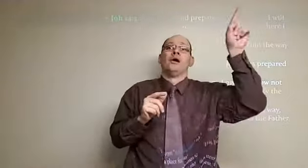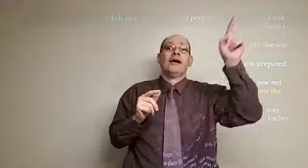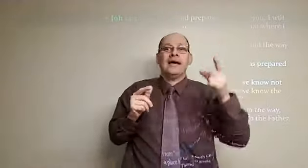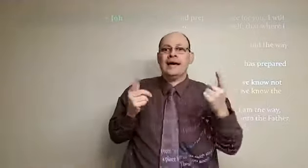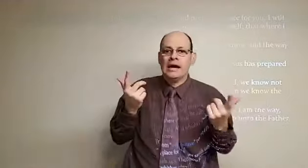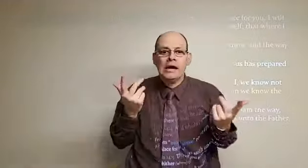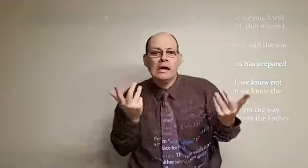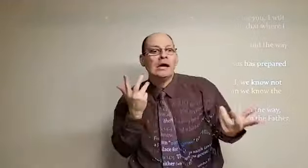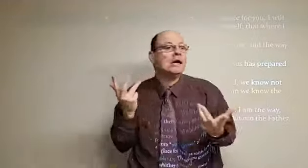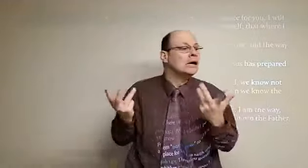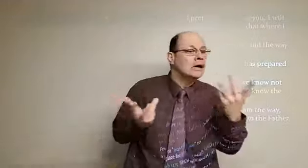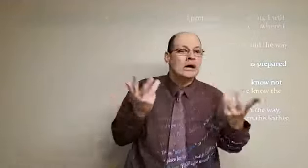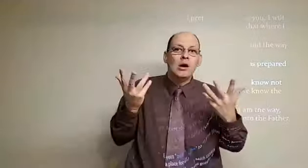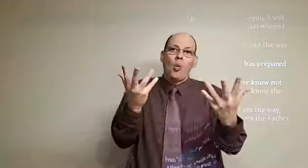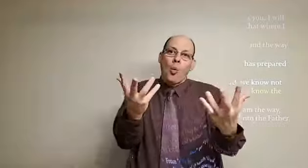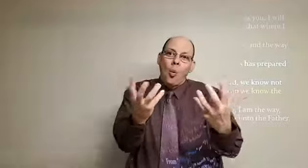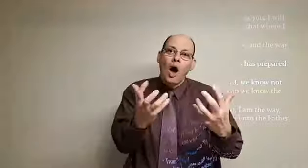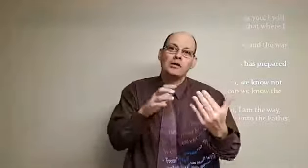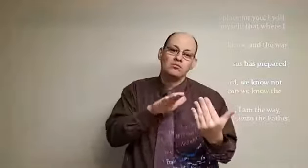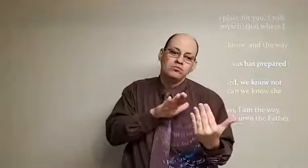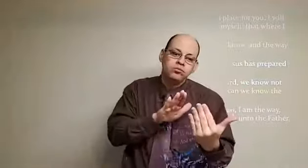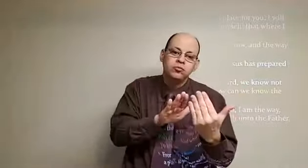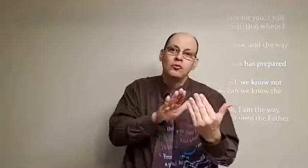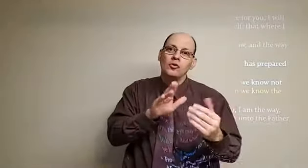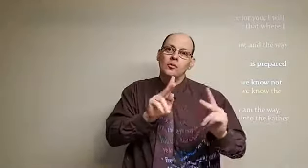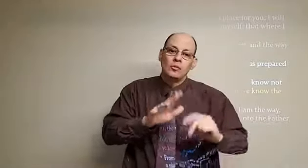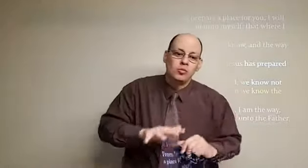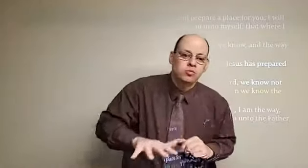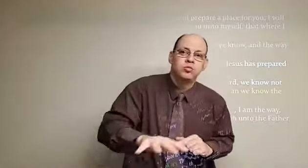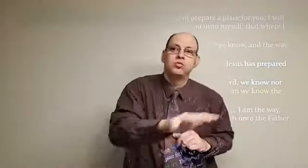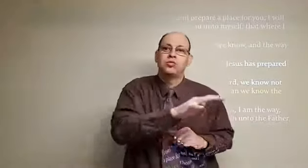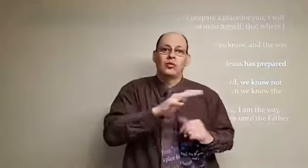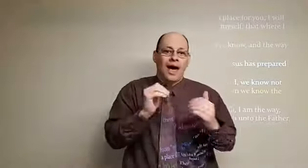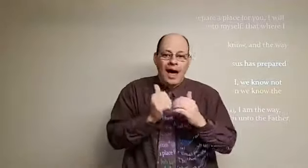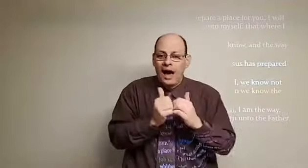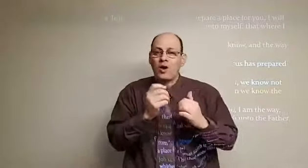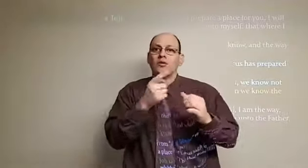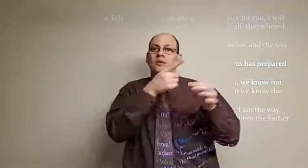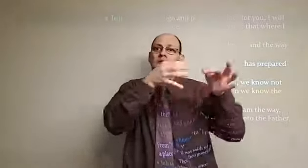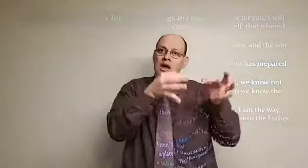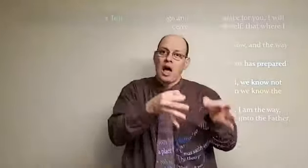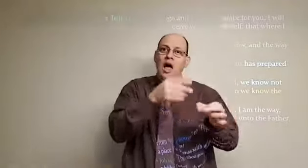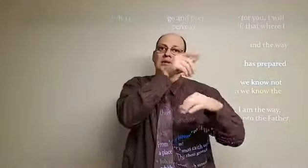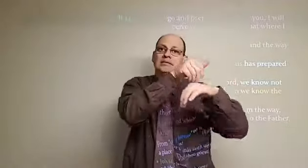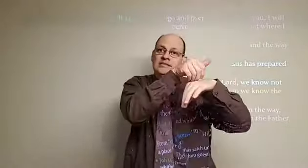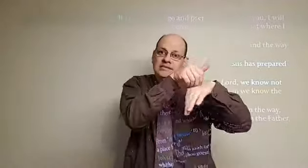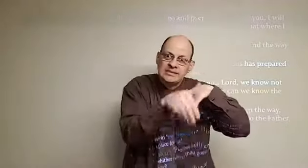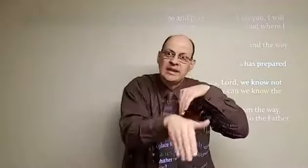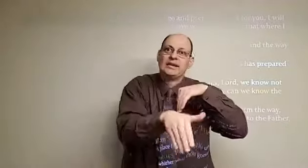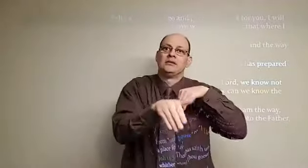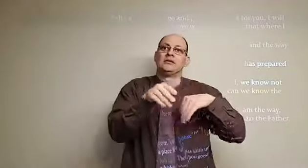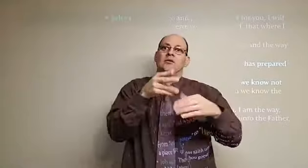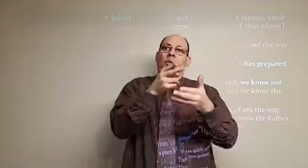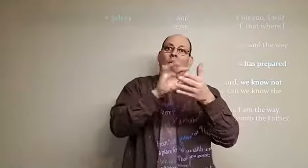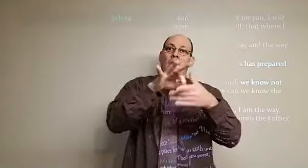background of this so getting back to the story God wanted to be in the presence of people and so his plan